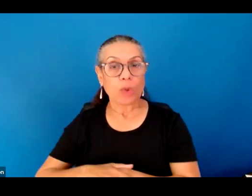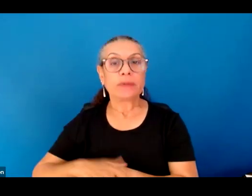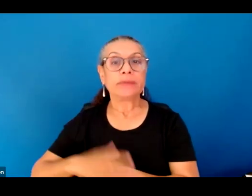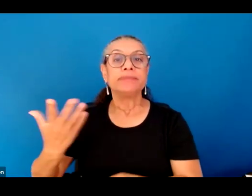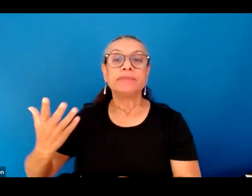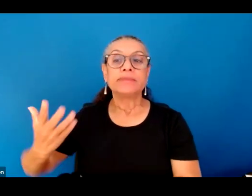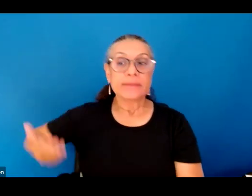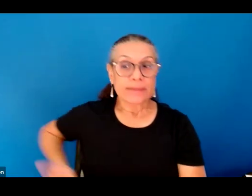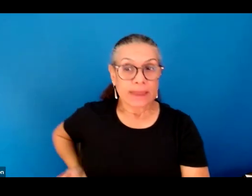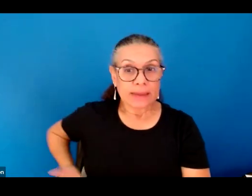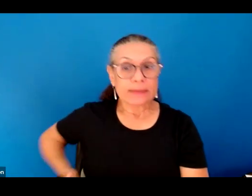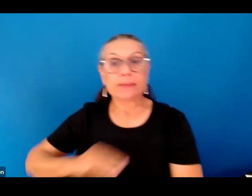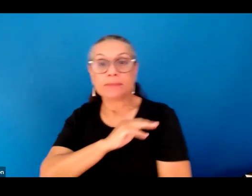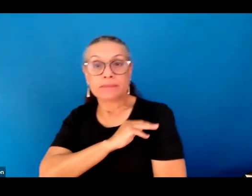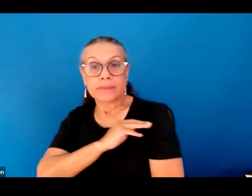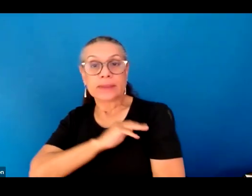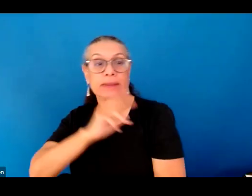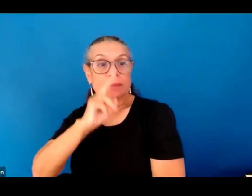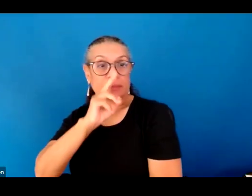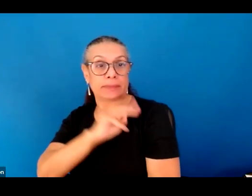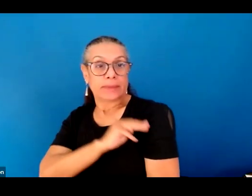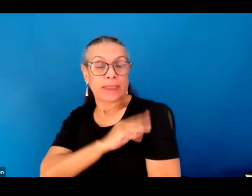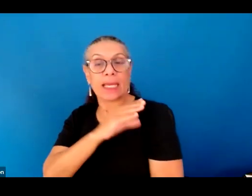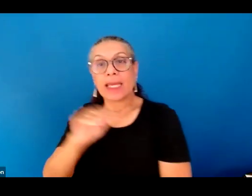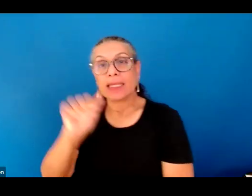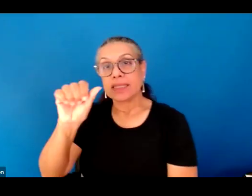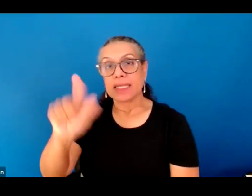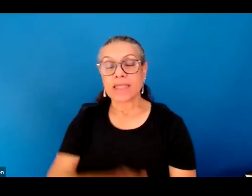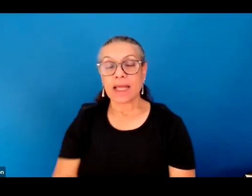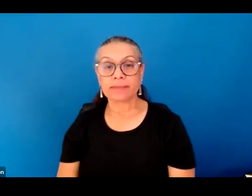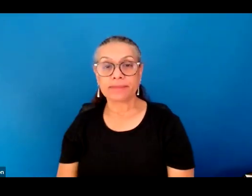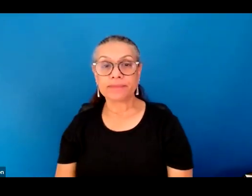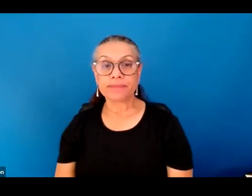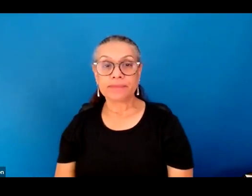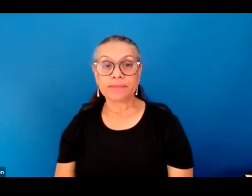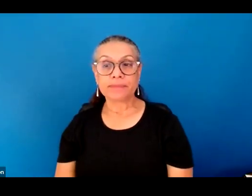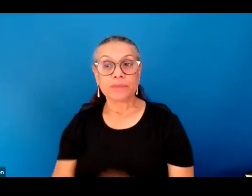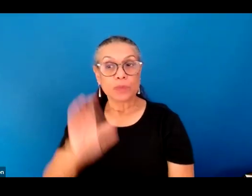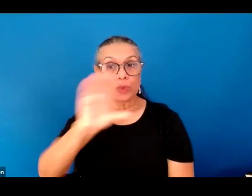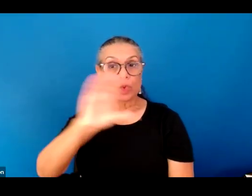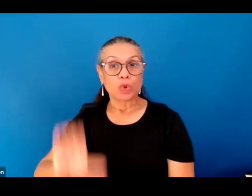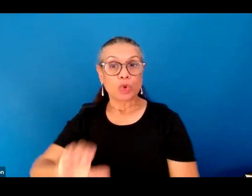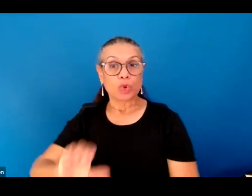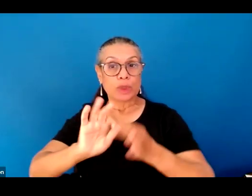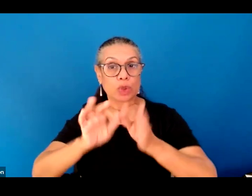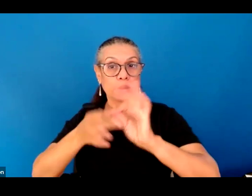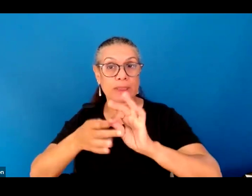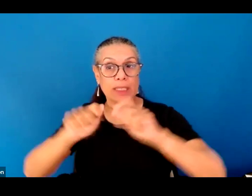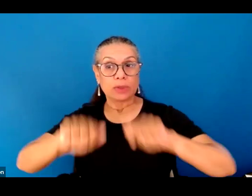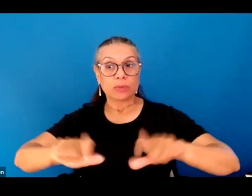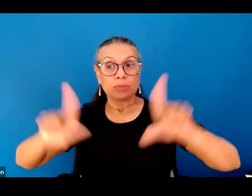Cantonese, Mandarin, Vietnamese, and American Sign Language. The Zoom interpretation feature has